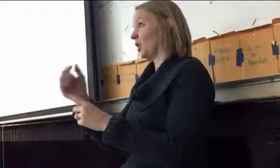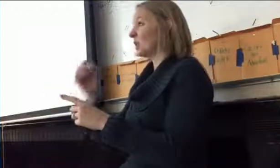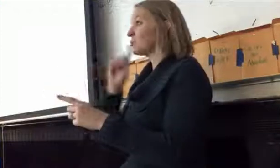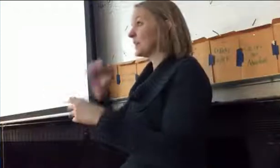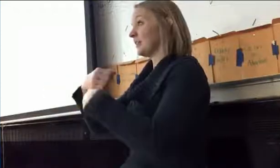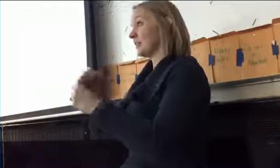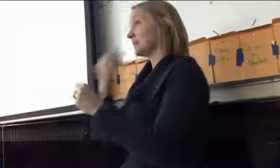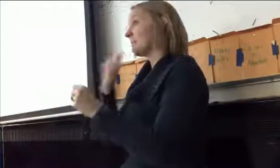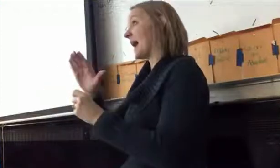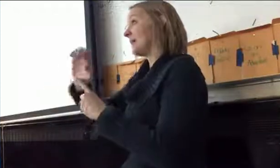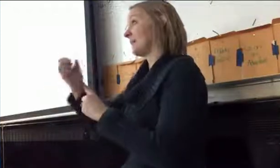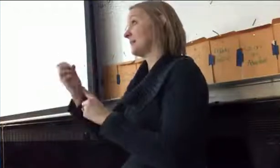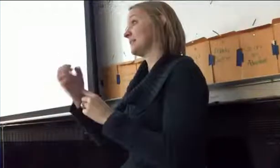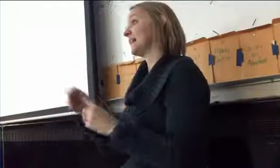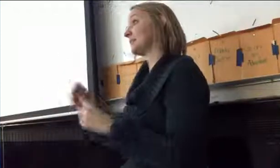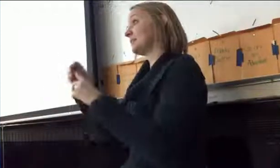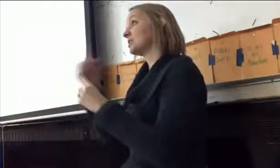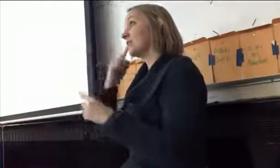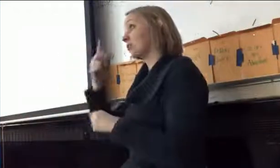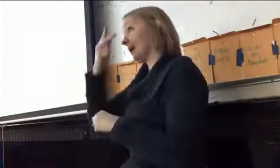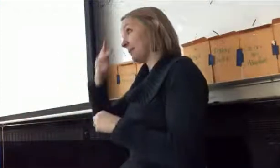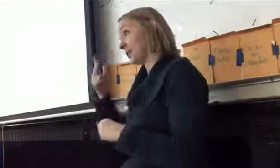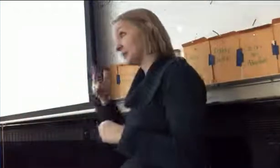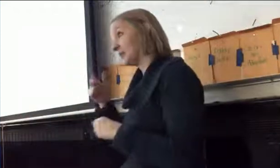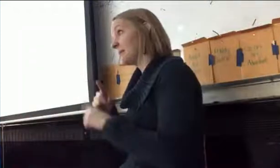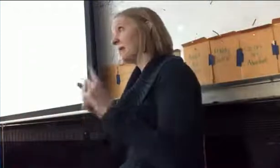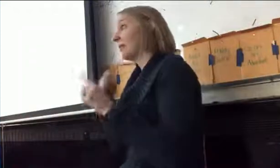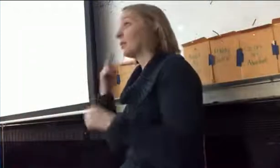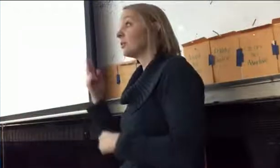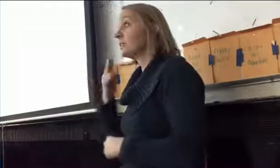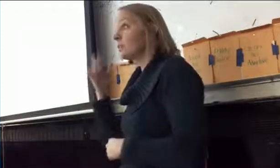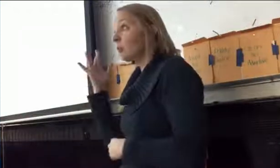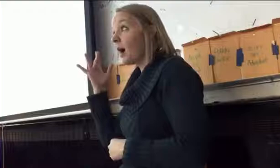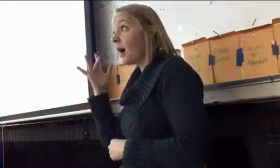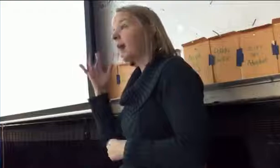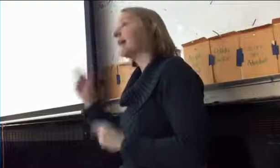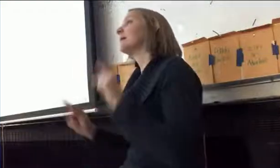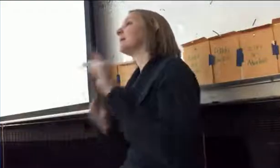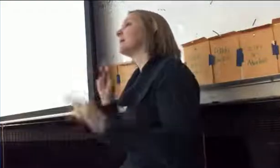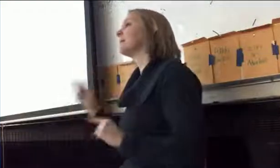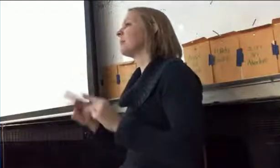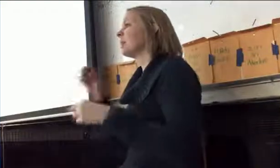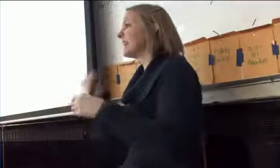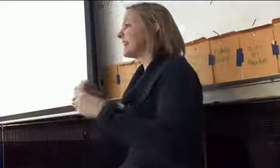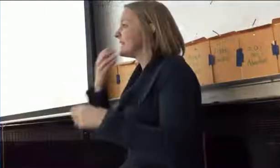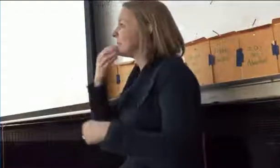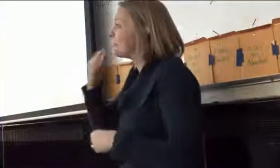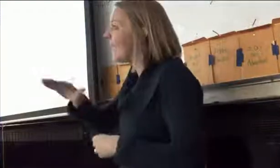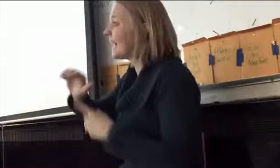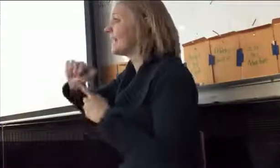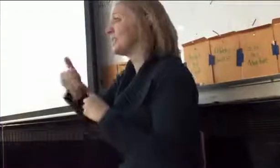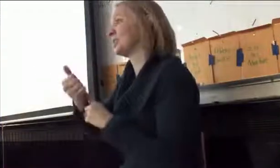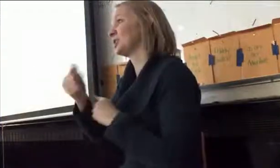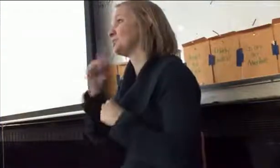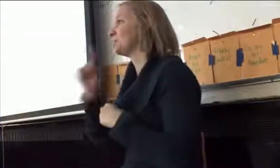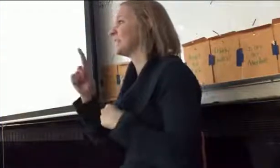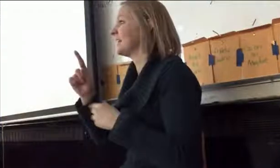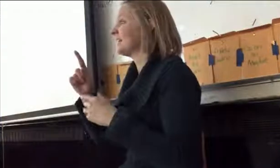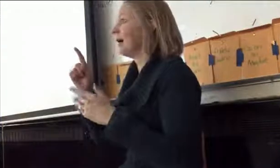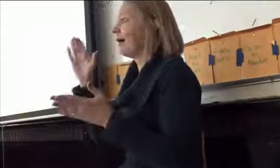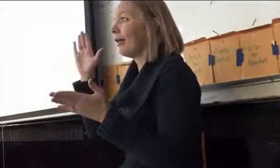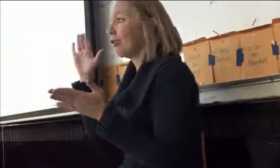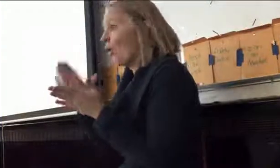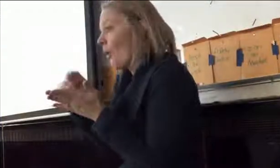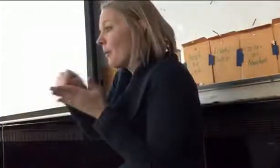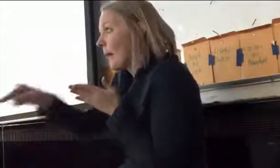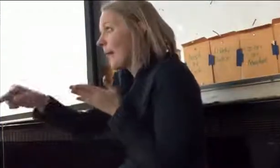environments, especially for immigrants. The reason why is because people are going to be in these really bad conditions with very, very low pay.